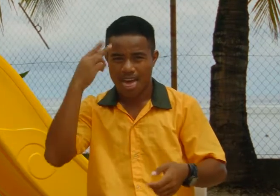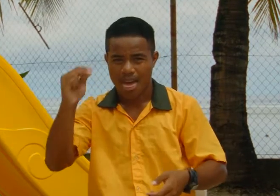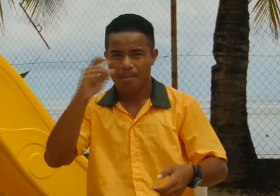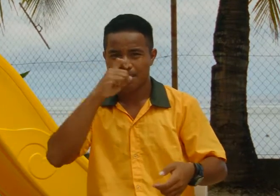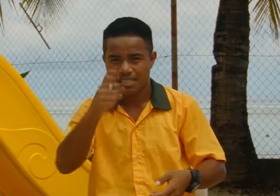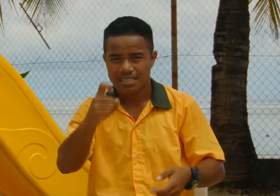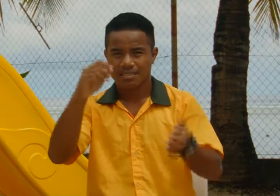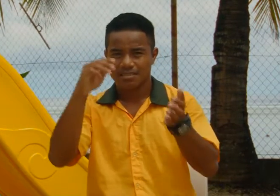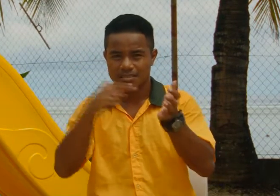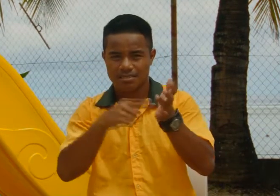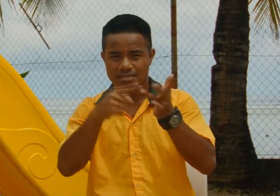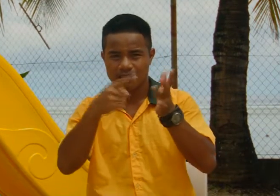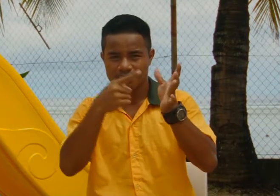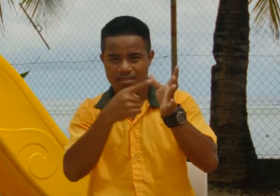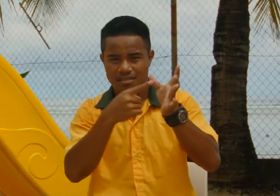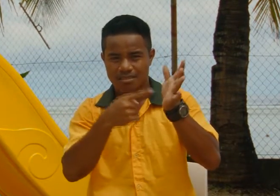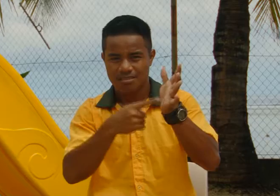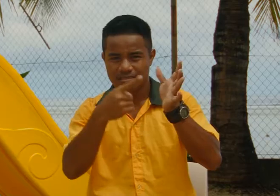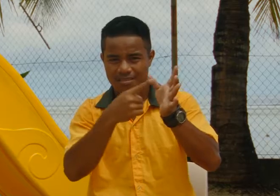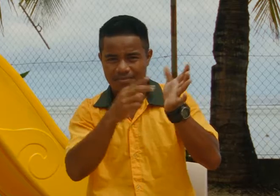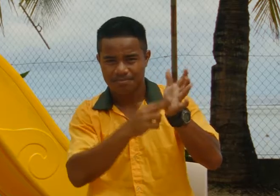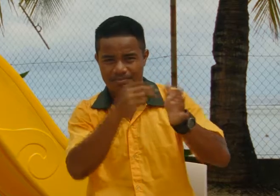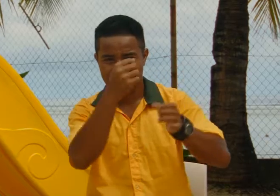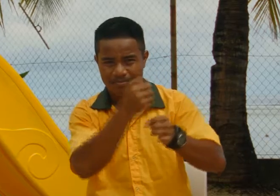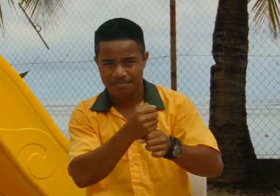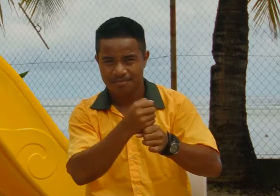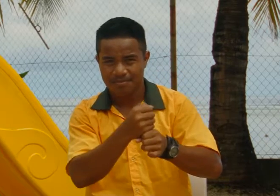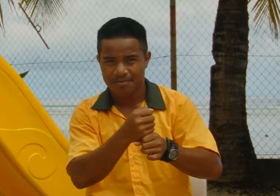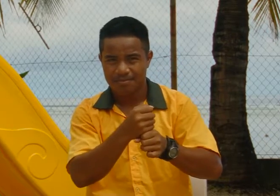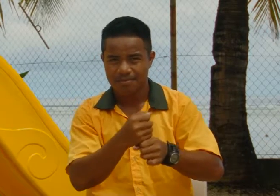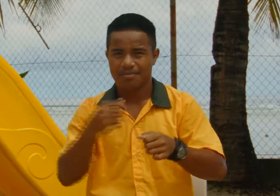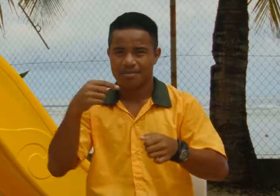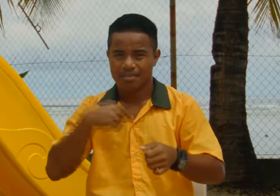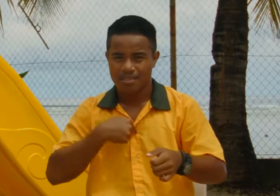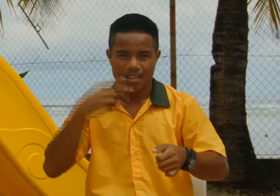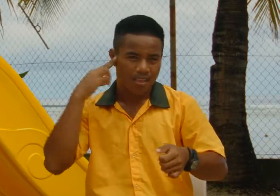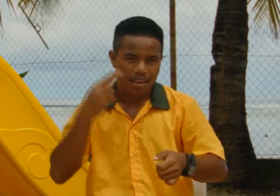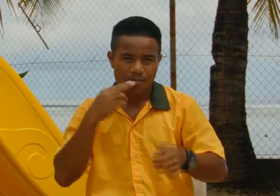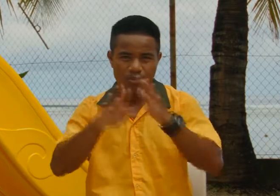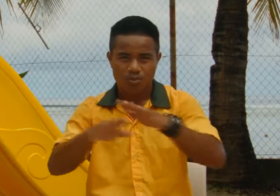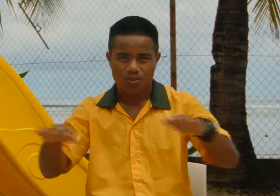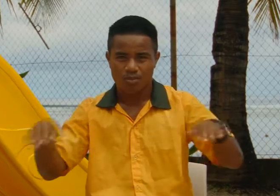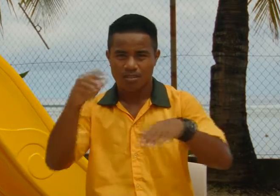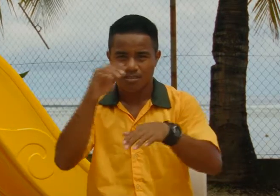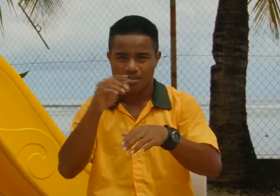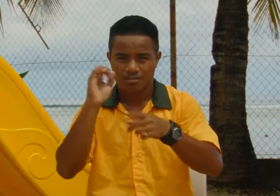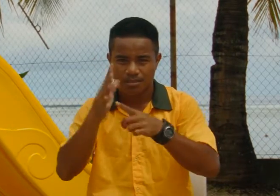My name is Toatang, and I am a deaf student at the Special School for Children with Disabilities